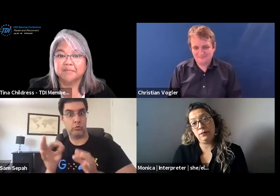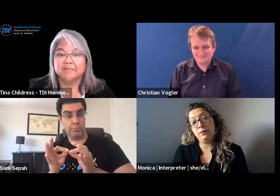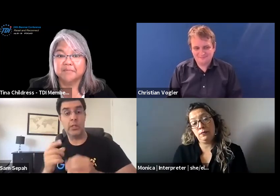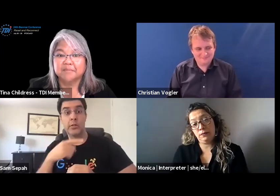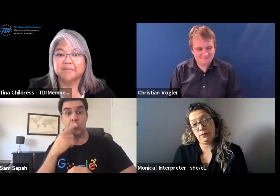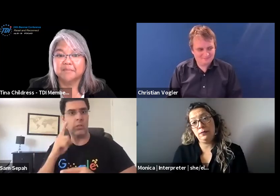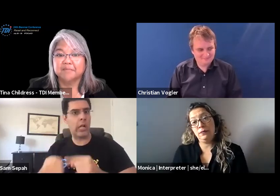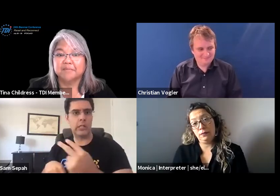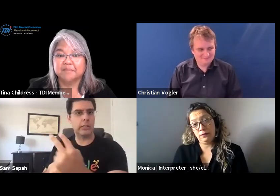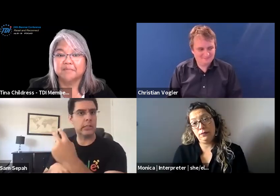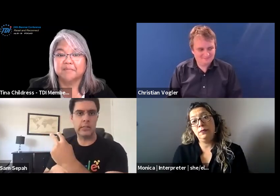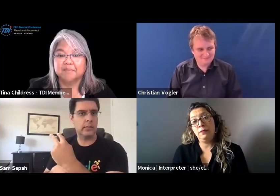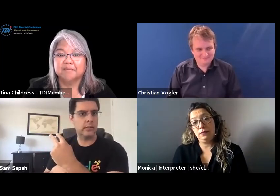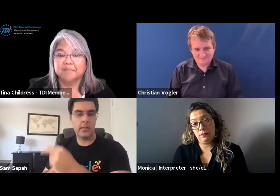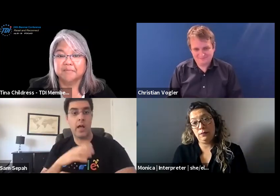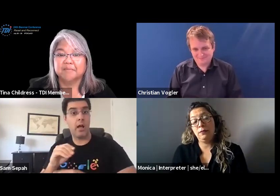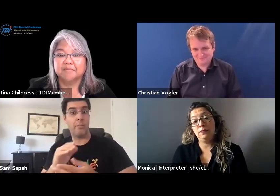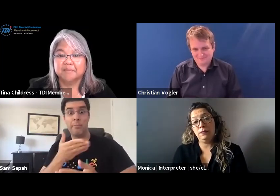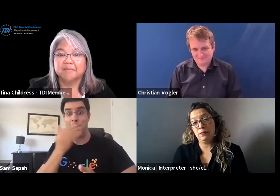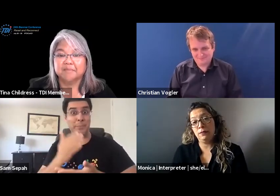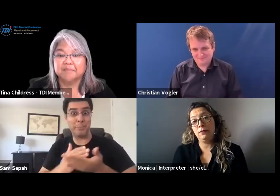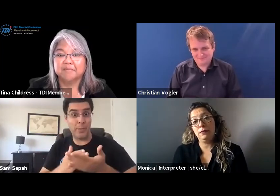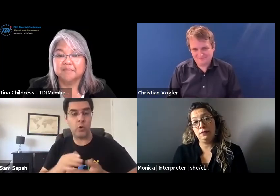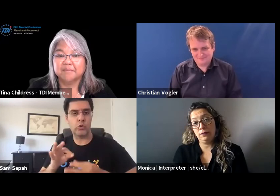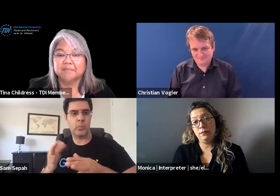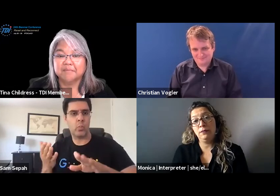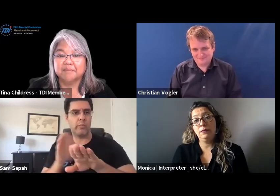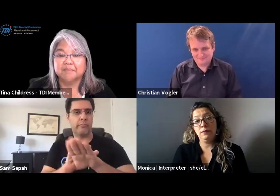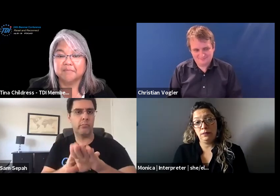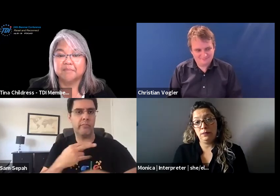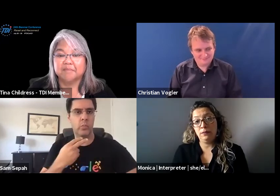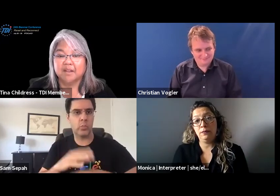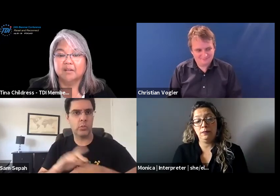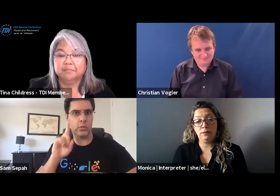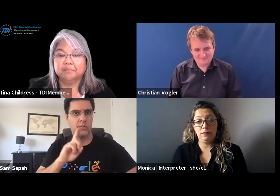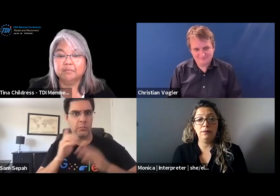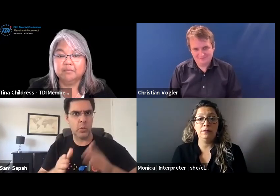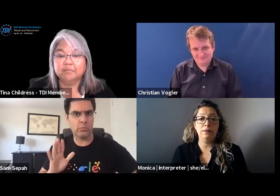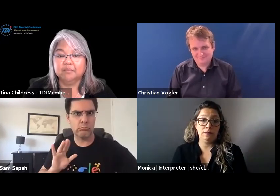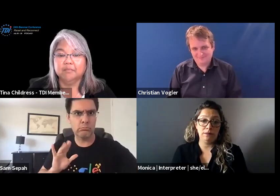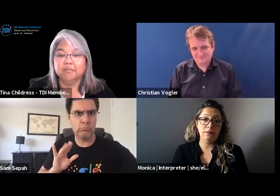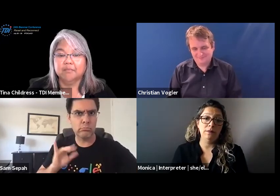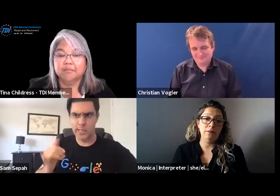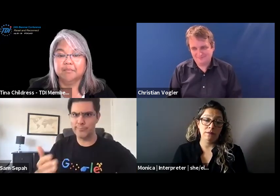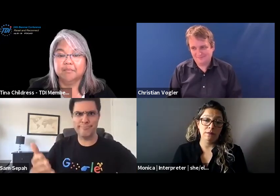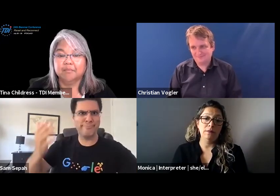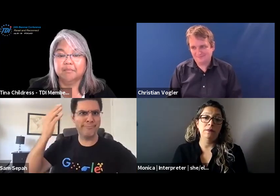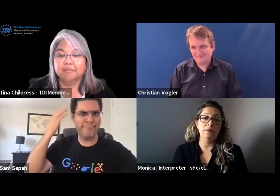a meeting, but the hearing person wouldn't see them. And the best part is that the interpreter would overlap on the deaf